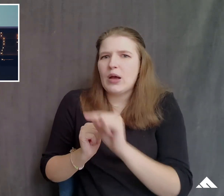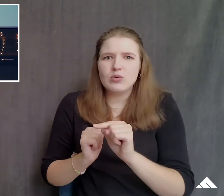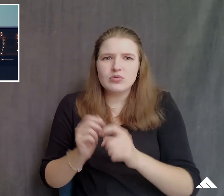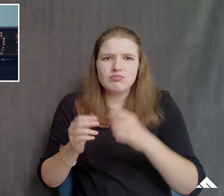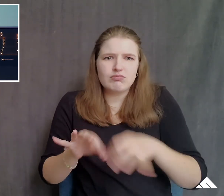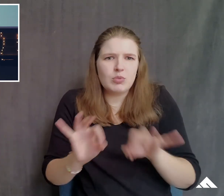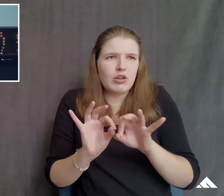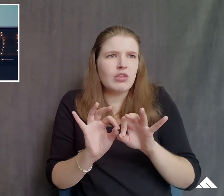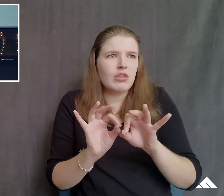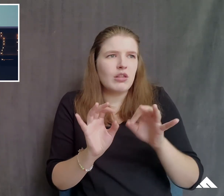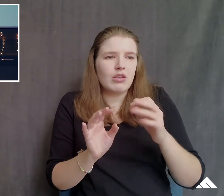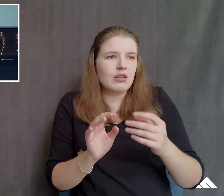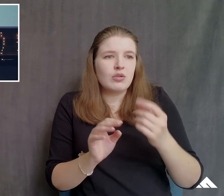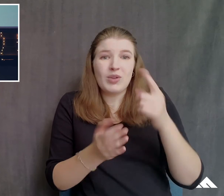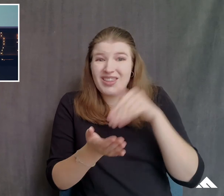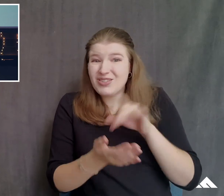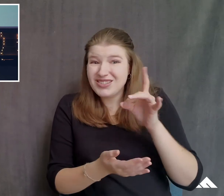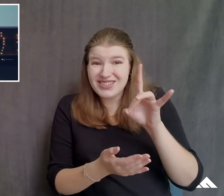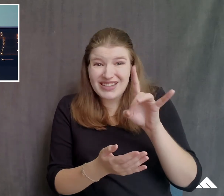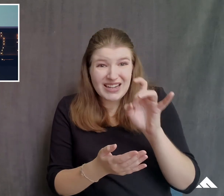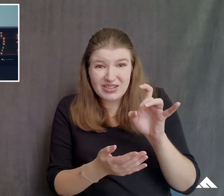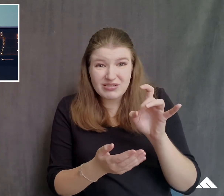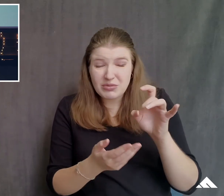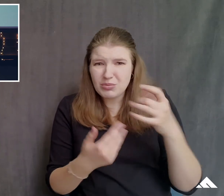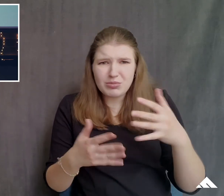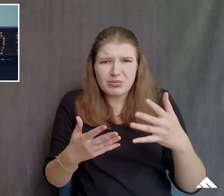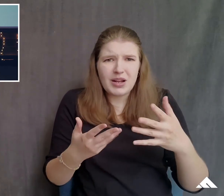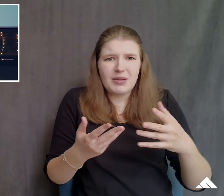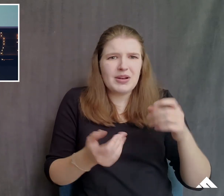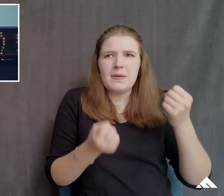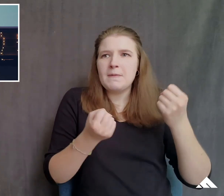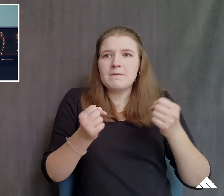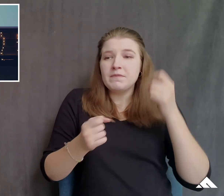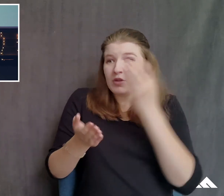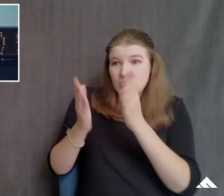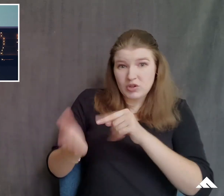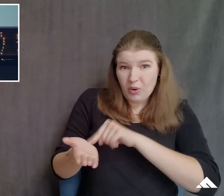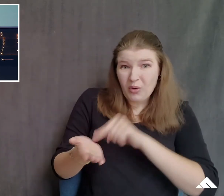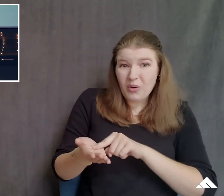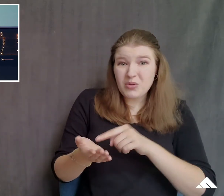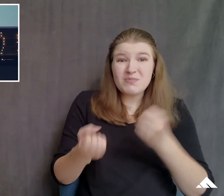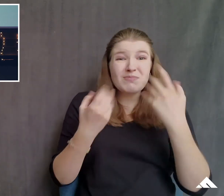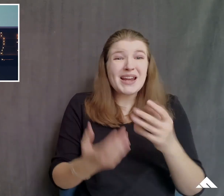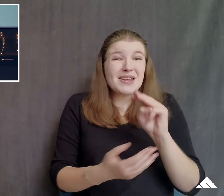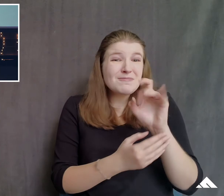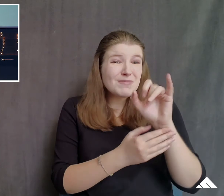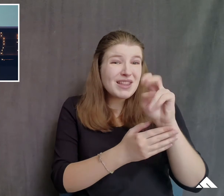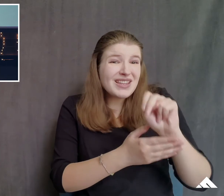So, you know, 10,000, I mean, I don't know, how do you do the math on that? Millions of dollars. This is a gigantic